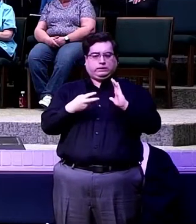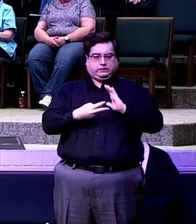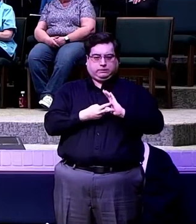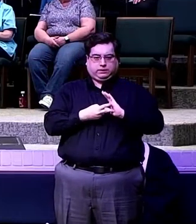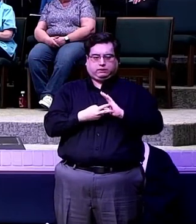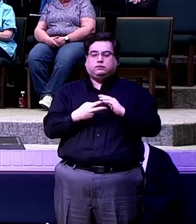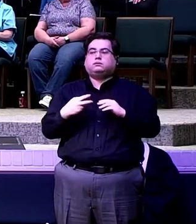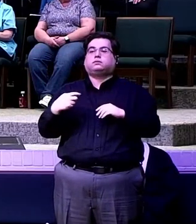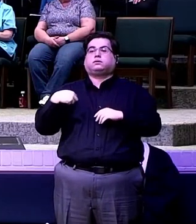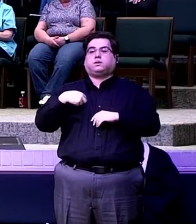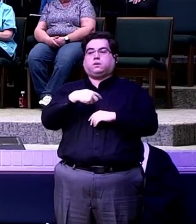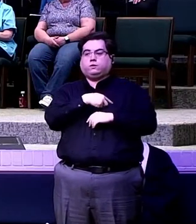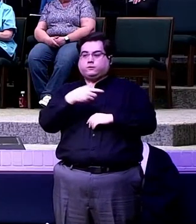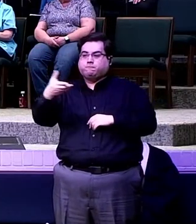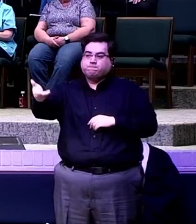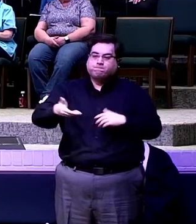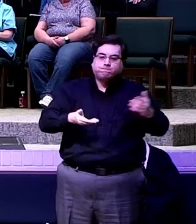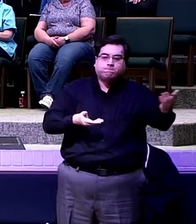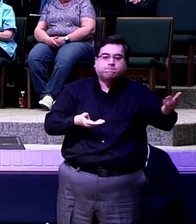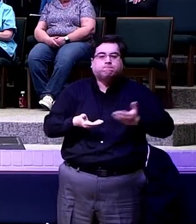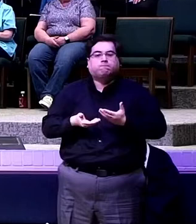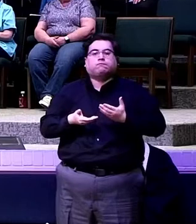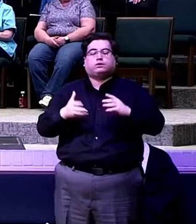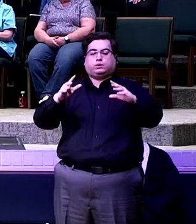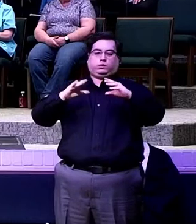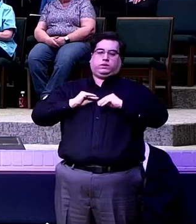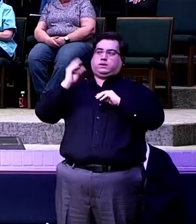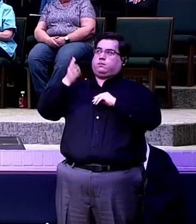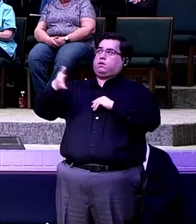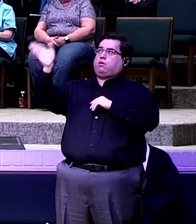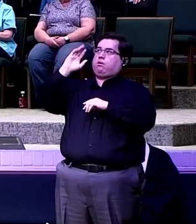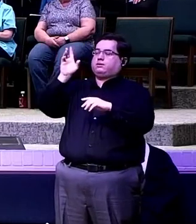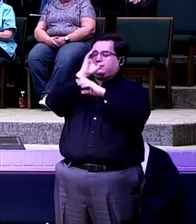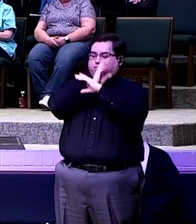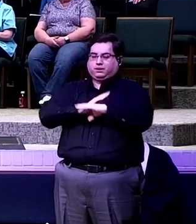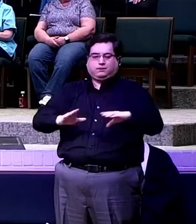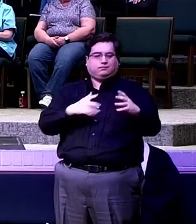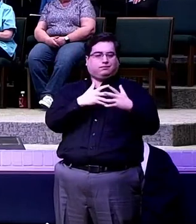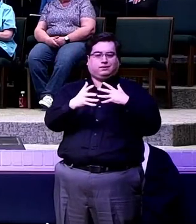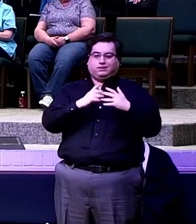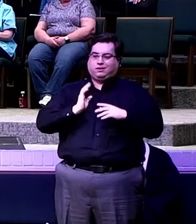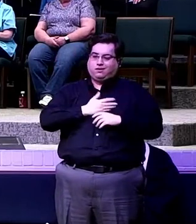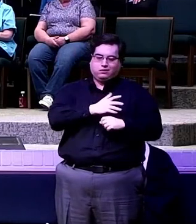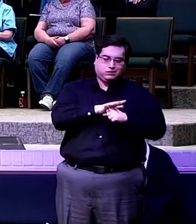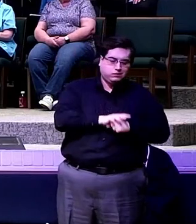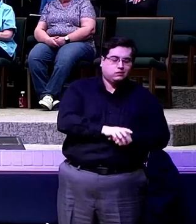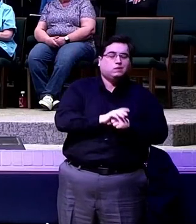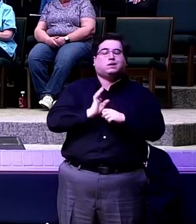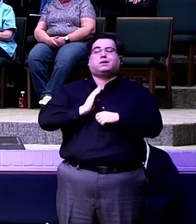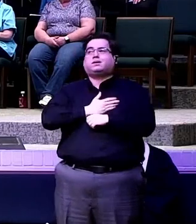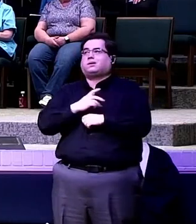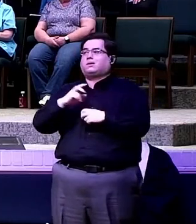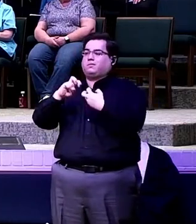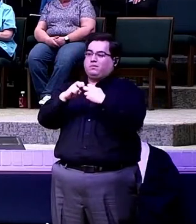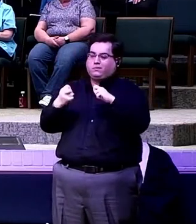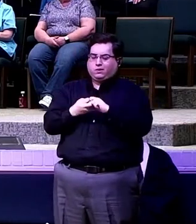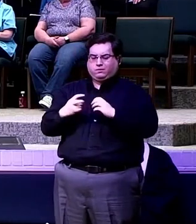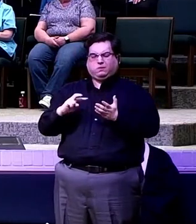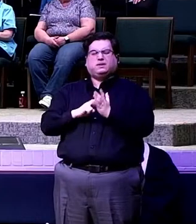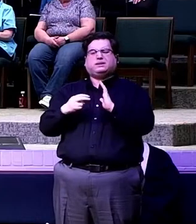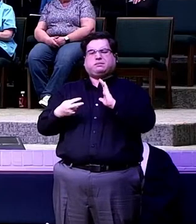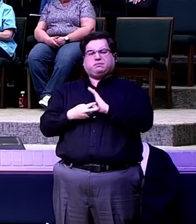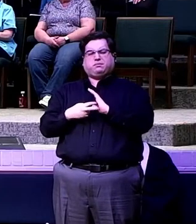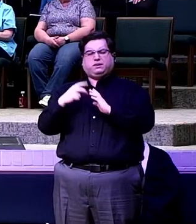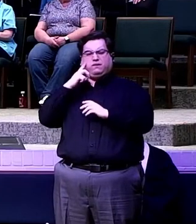to receive the gift of peace even as we deal with the stresses and tensions of today? What does that mean